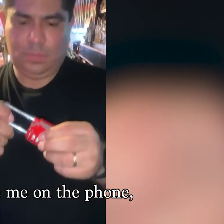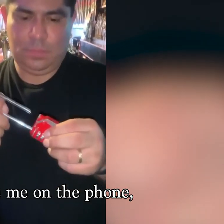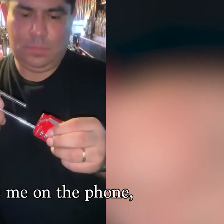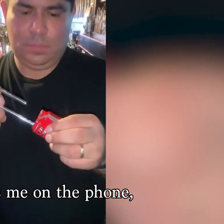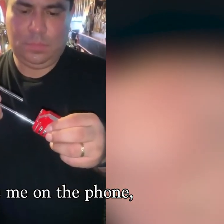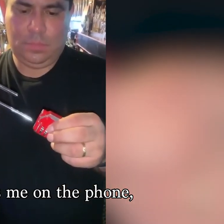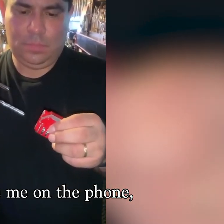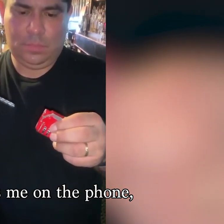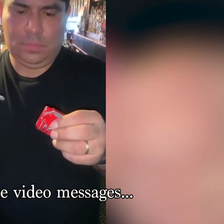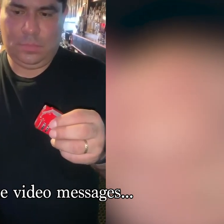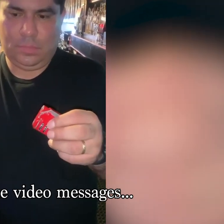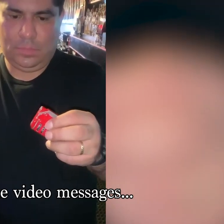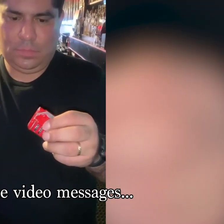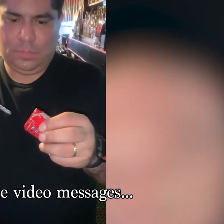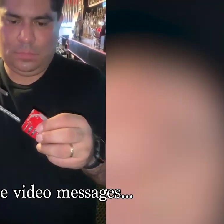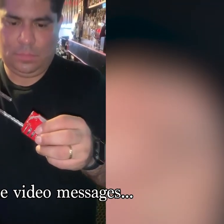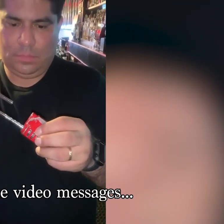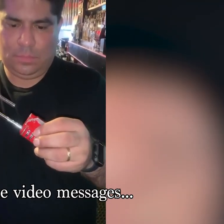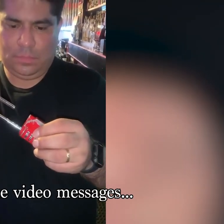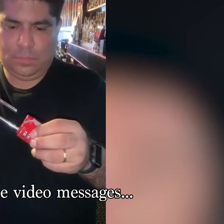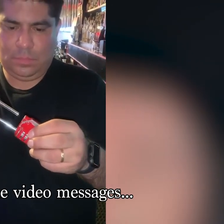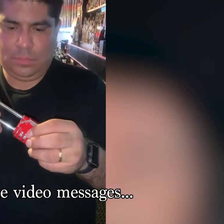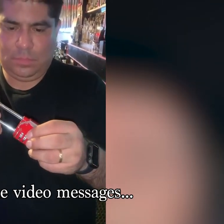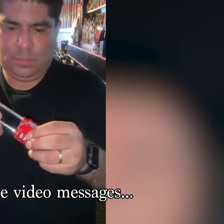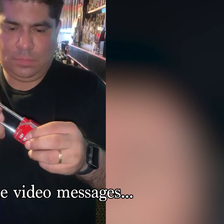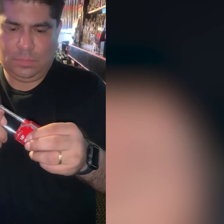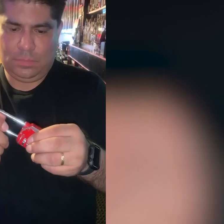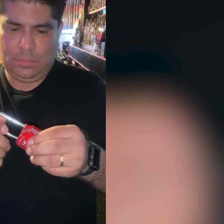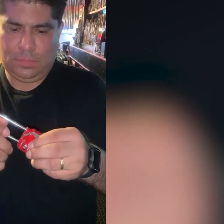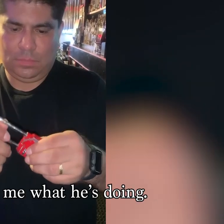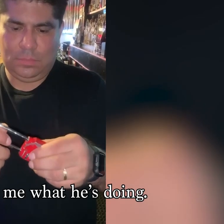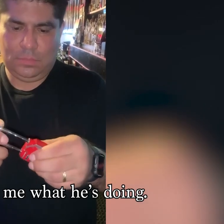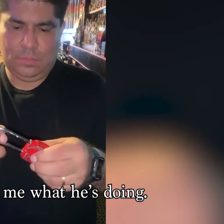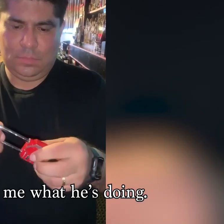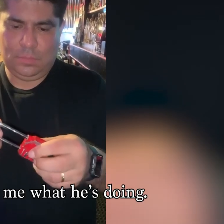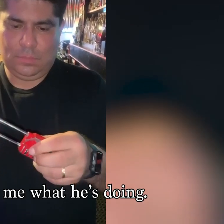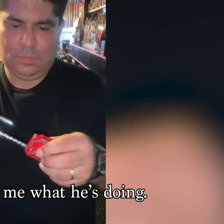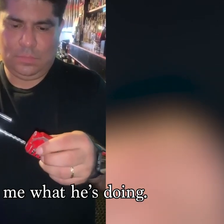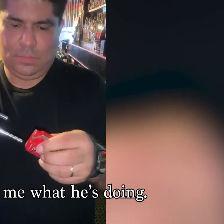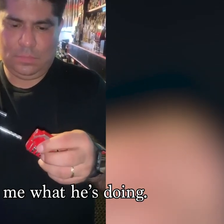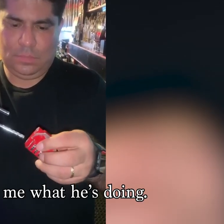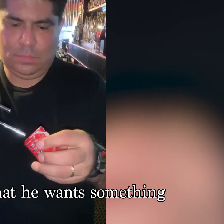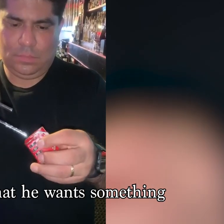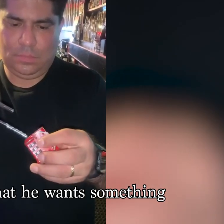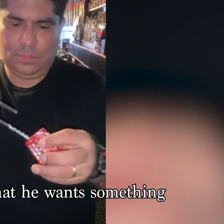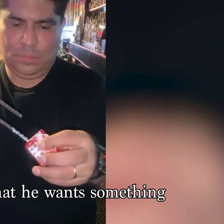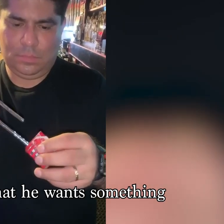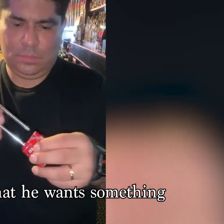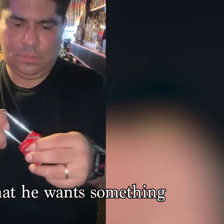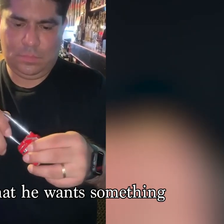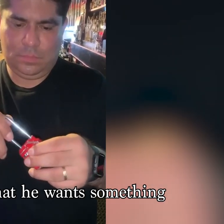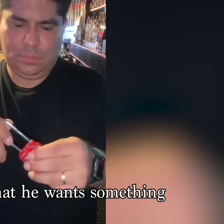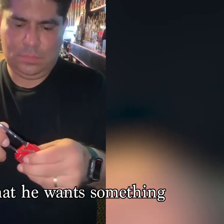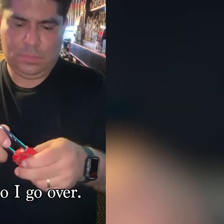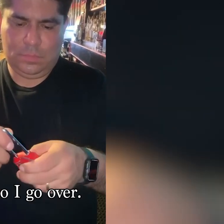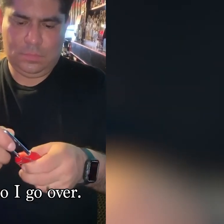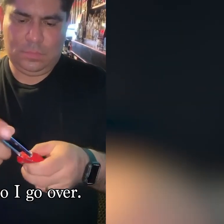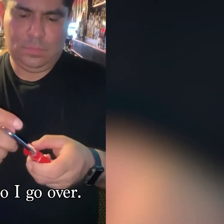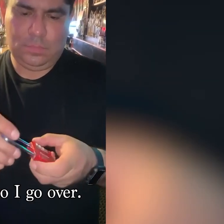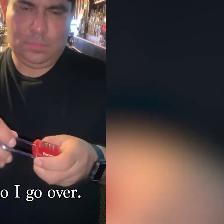me on the phone, sends me video messages. He shows me what he's doing. Then I see that he wants something, so I go over.